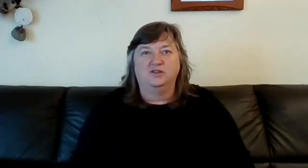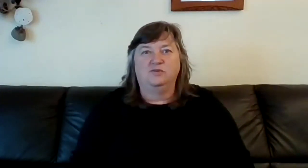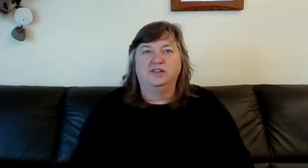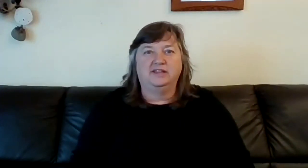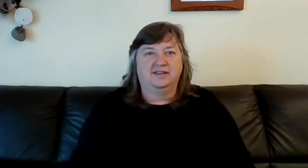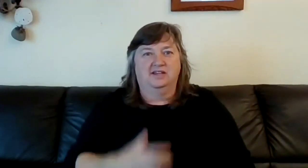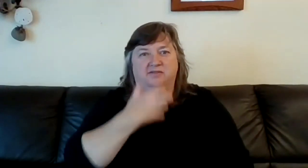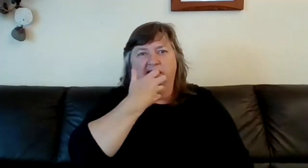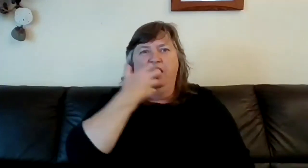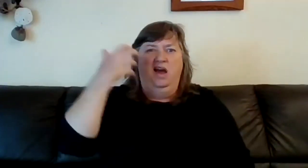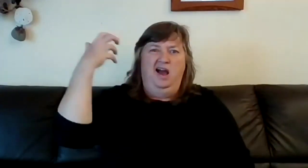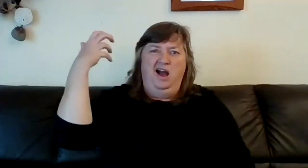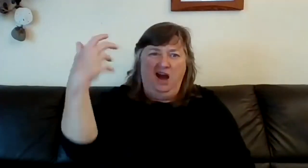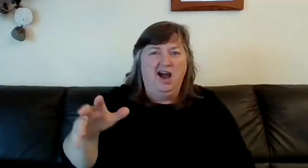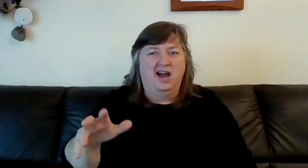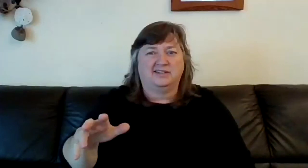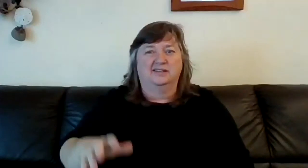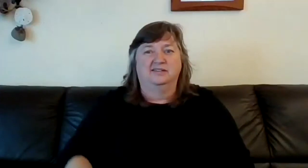You really exaggerate. Hot.